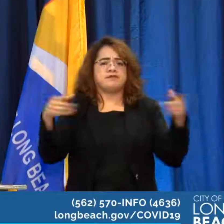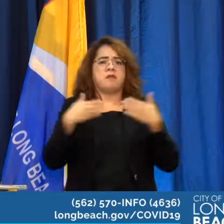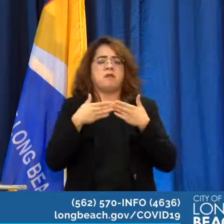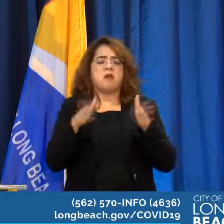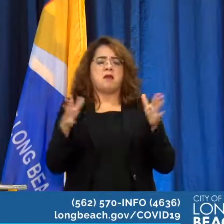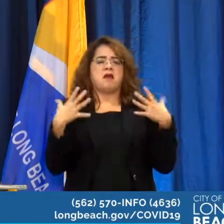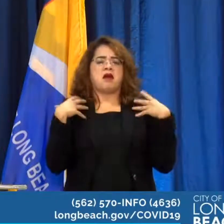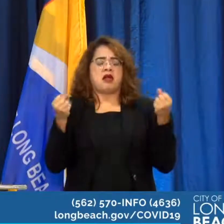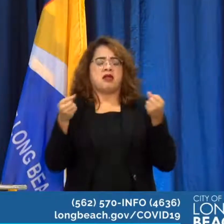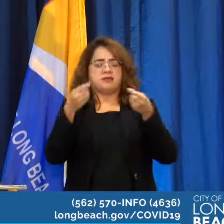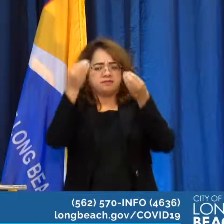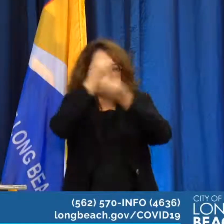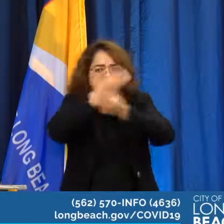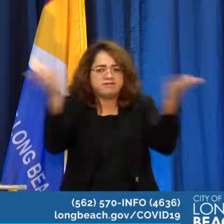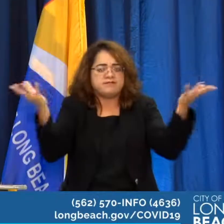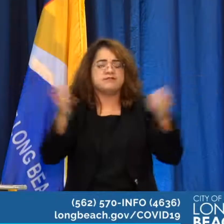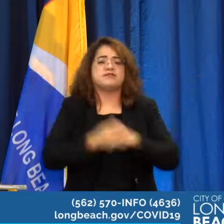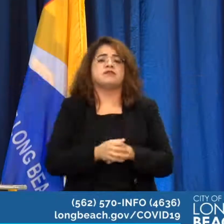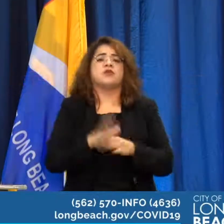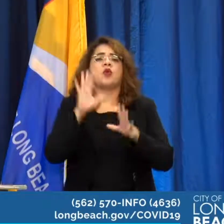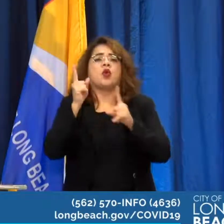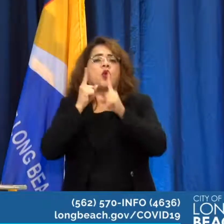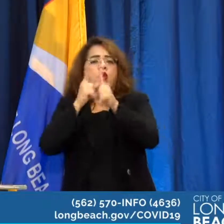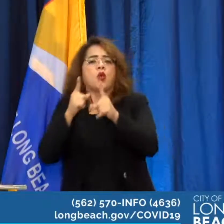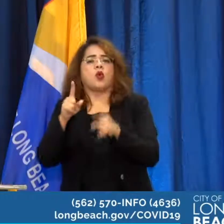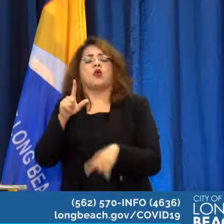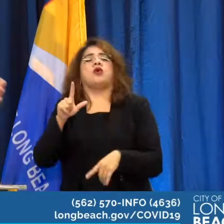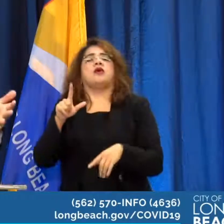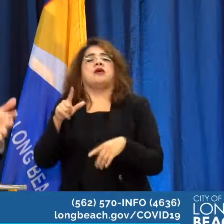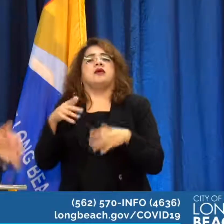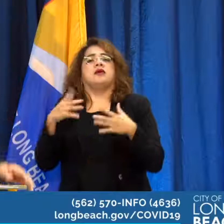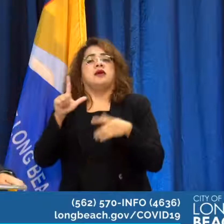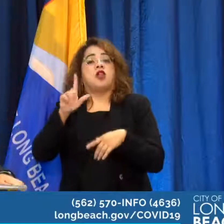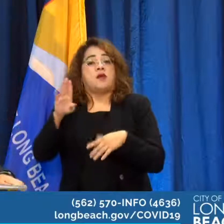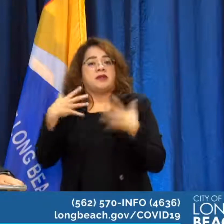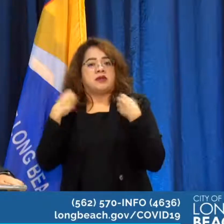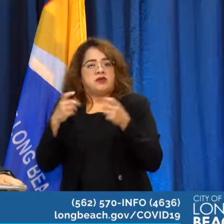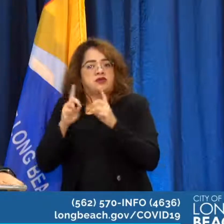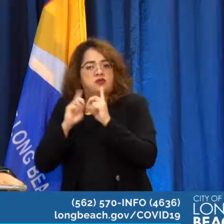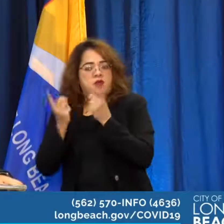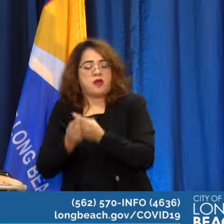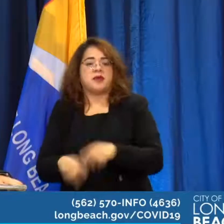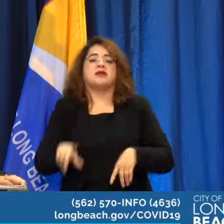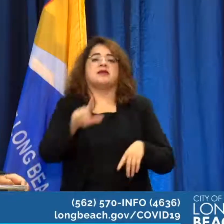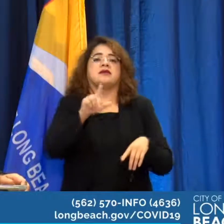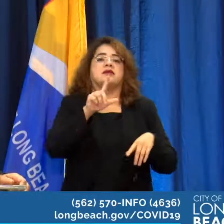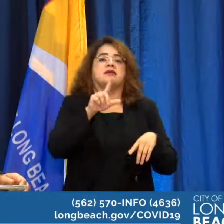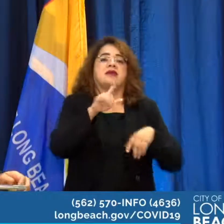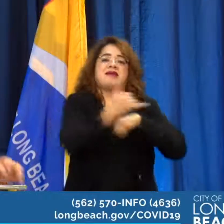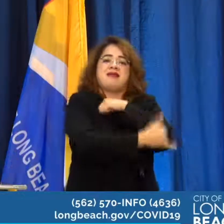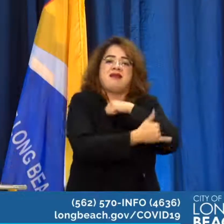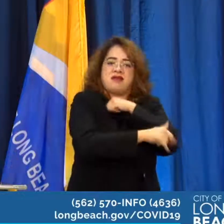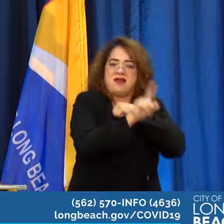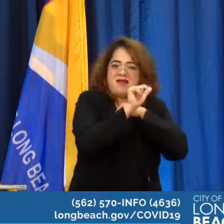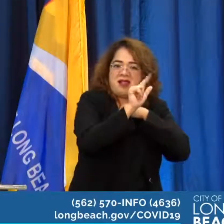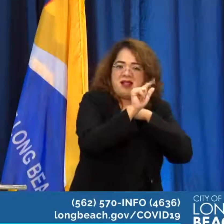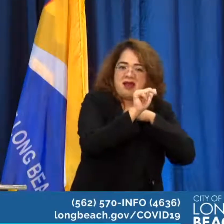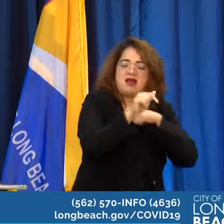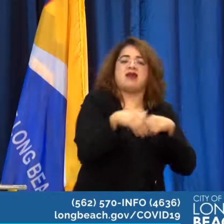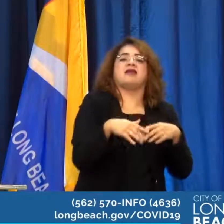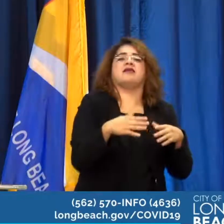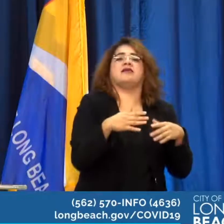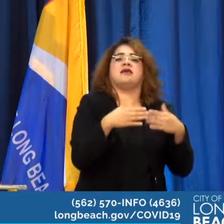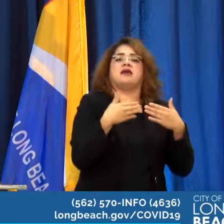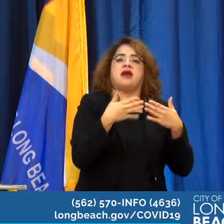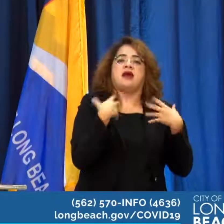the intention of our Long Beach Health Department in partnership with Los Angeles County and the state to, of course, have some